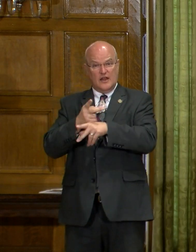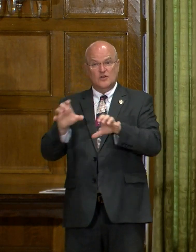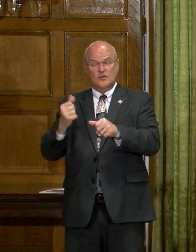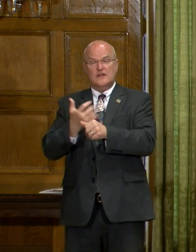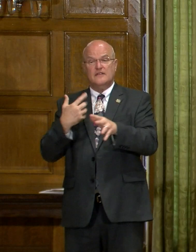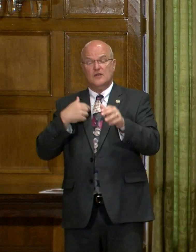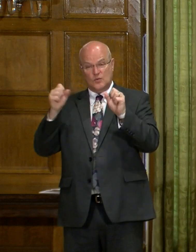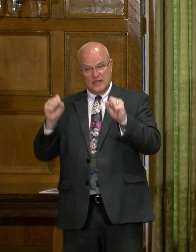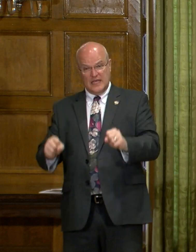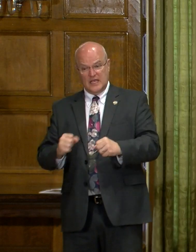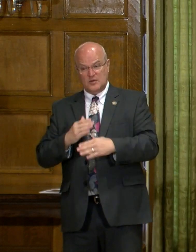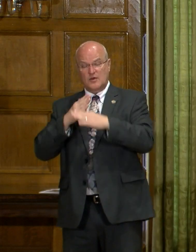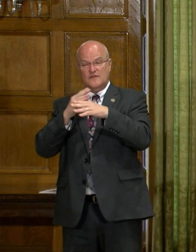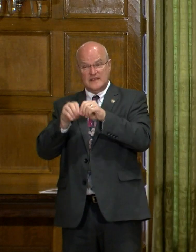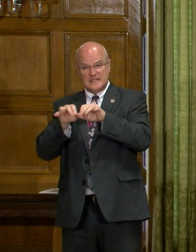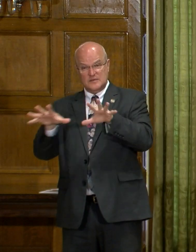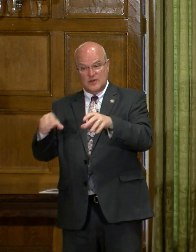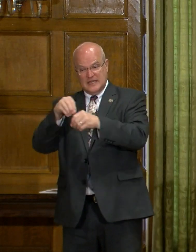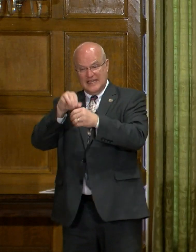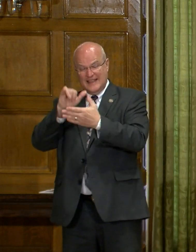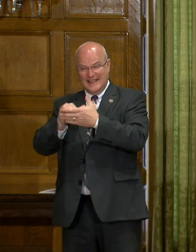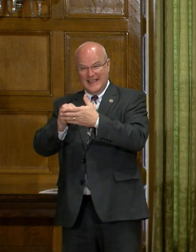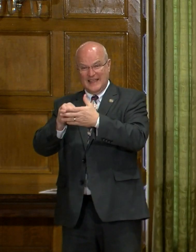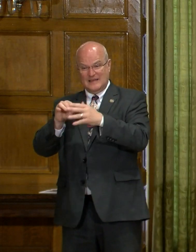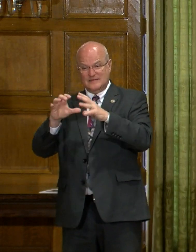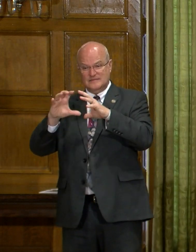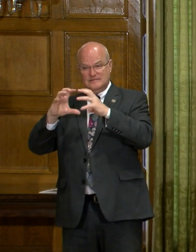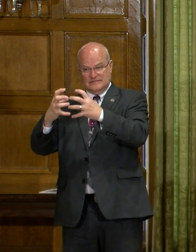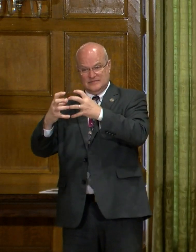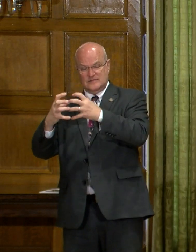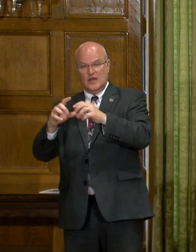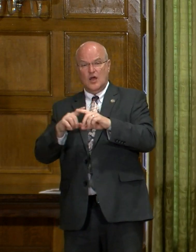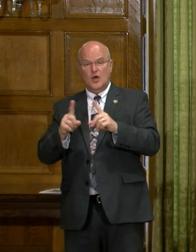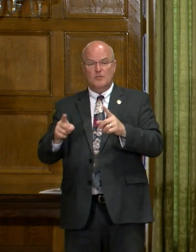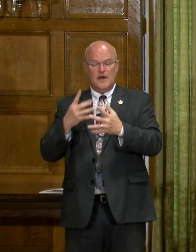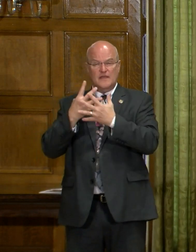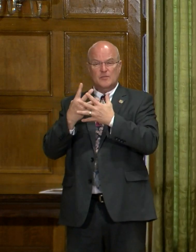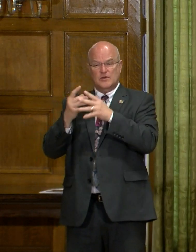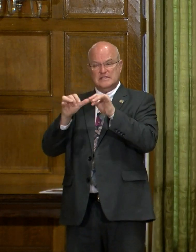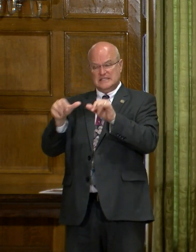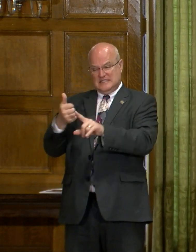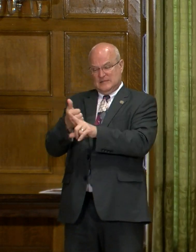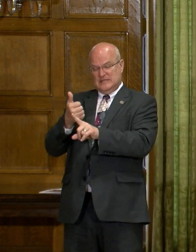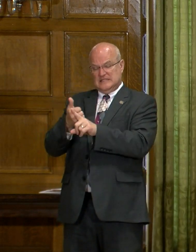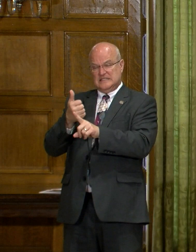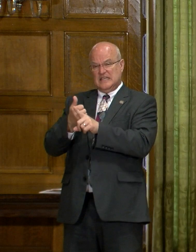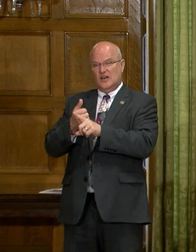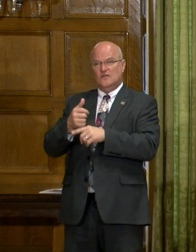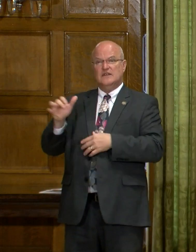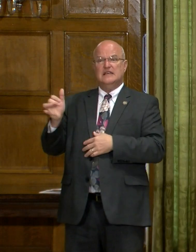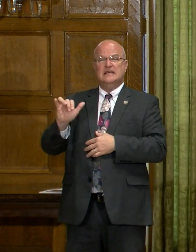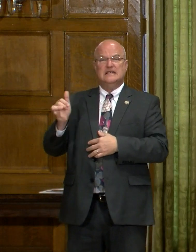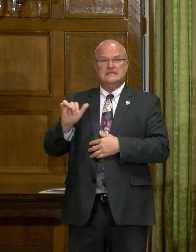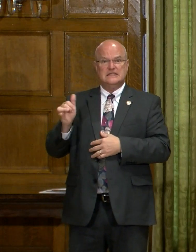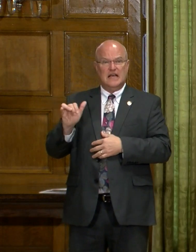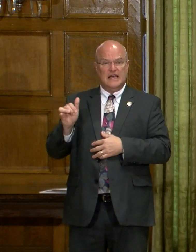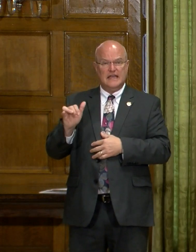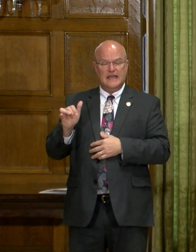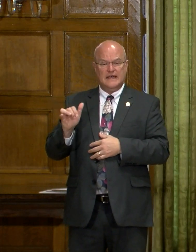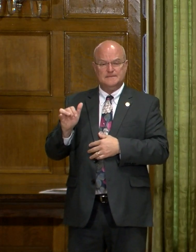doing everything to prevent the spread within that city. But the prison system itself is like a